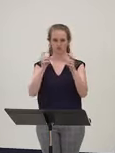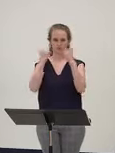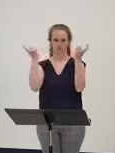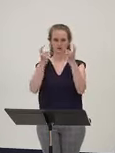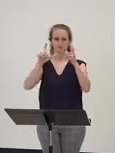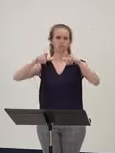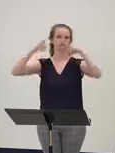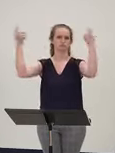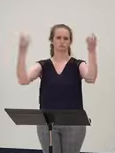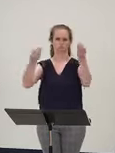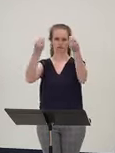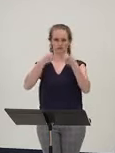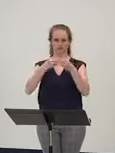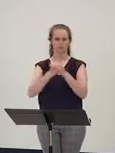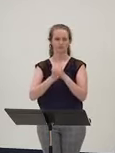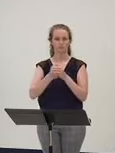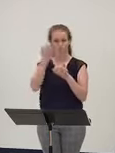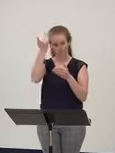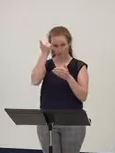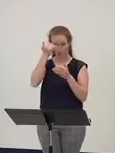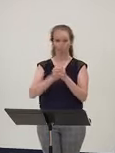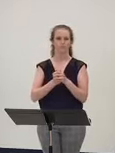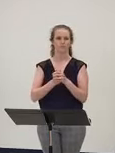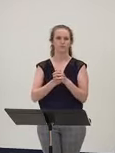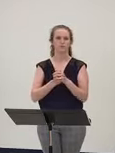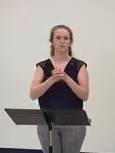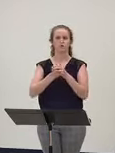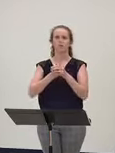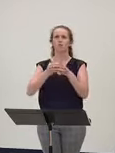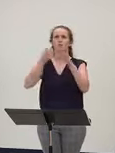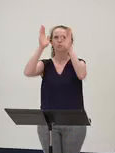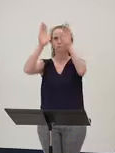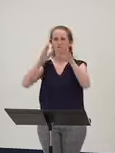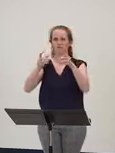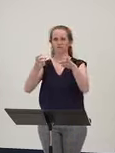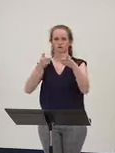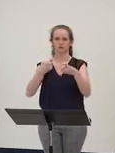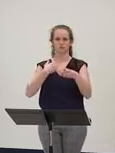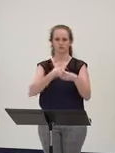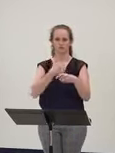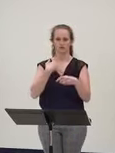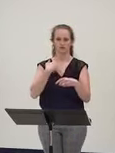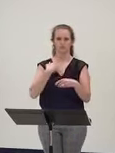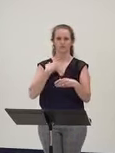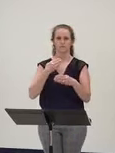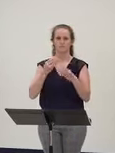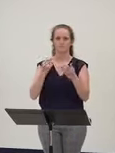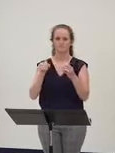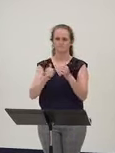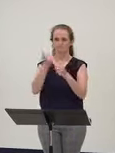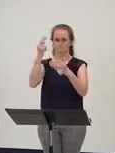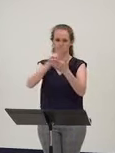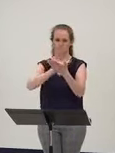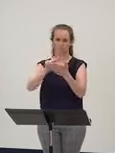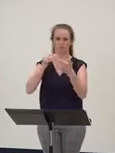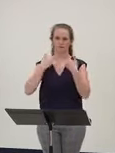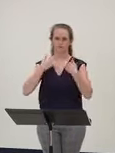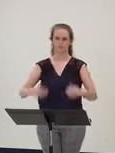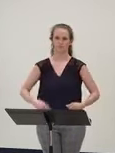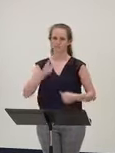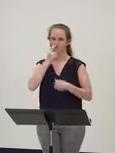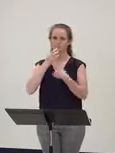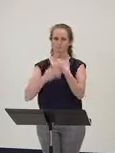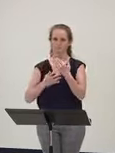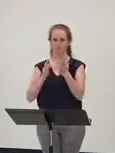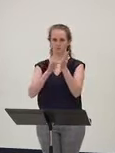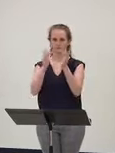even greater gift. The greatest gift we have, the most holy body and blood of Jesus